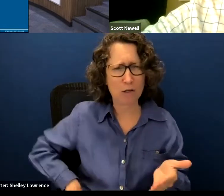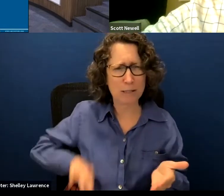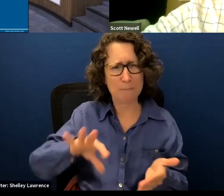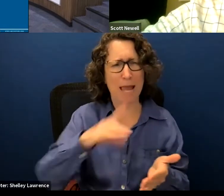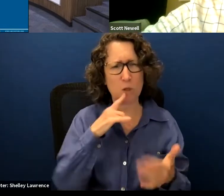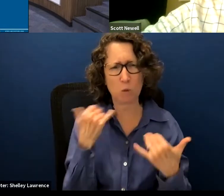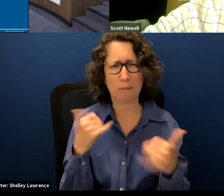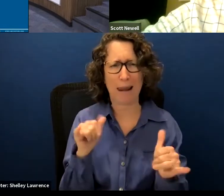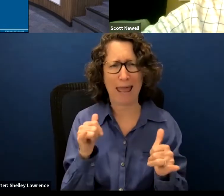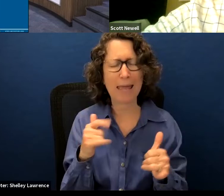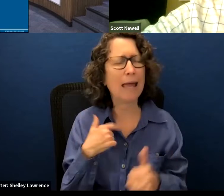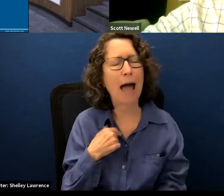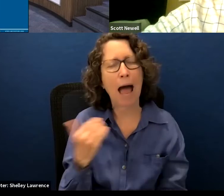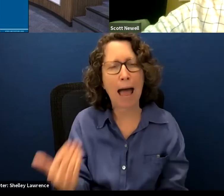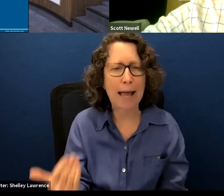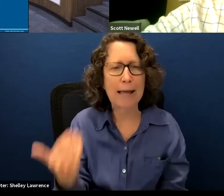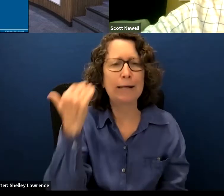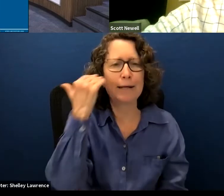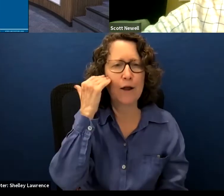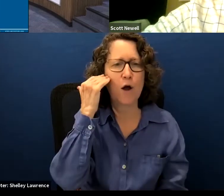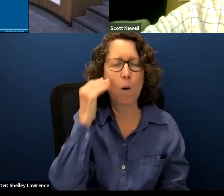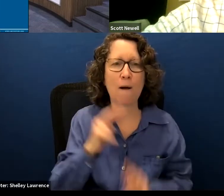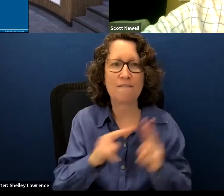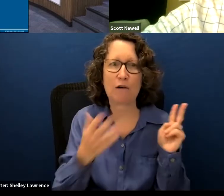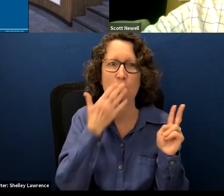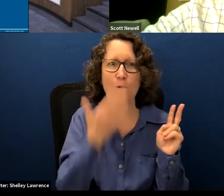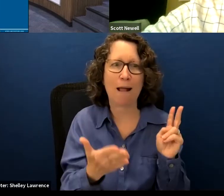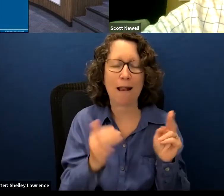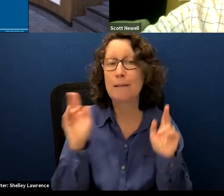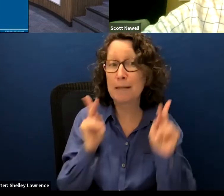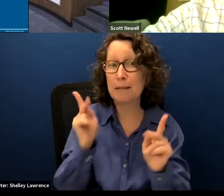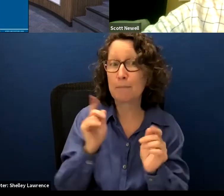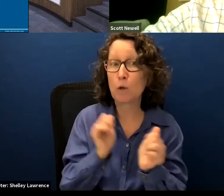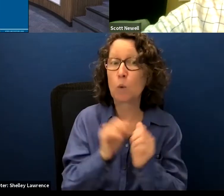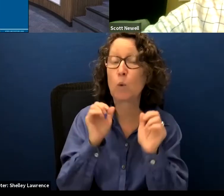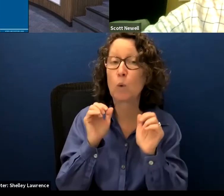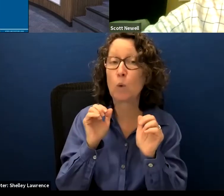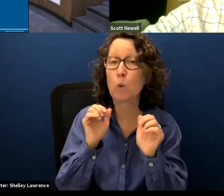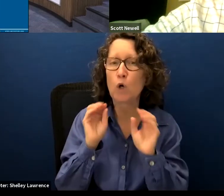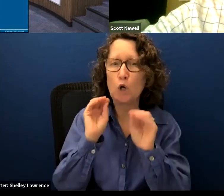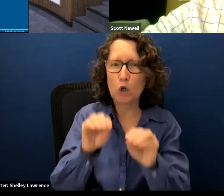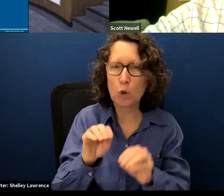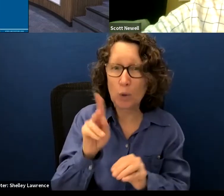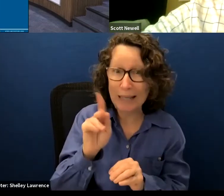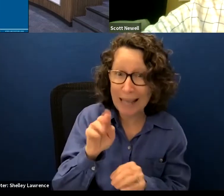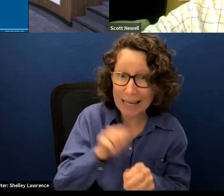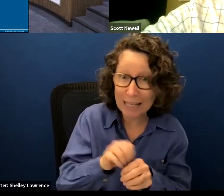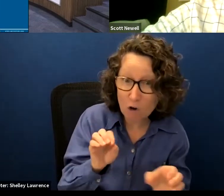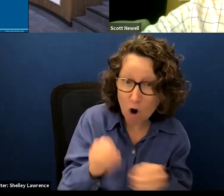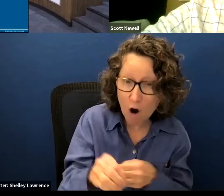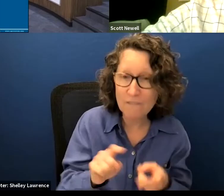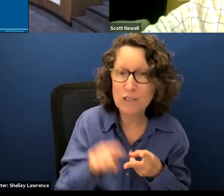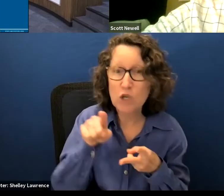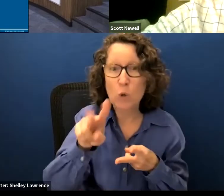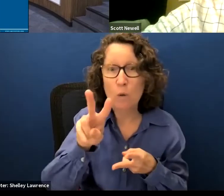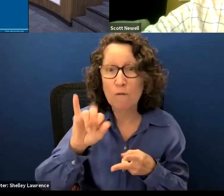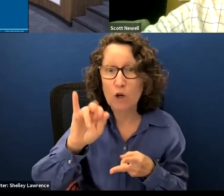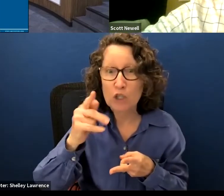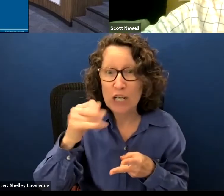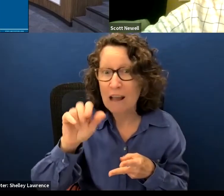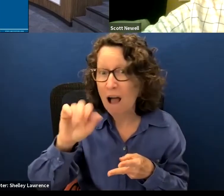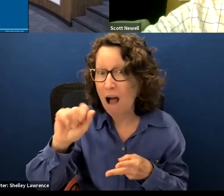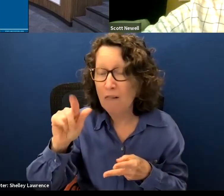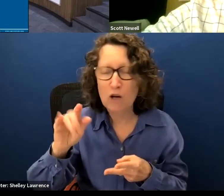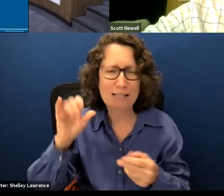play, I know very well the people that put you, Kate, in office, and you, Virginia Alvarez, I can